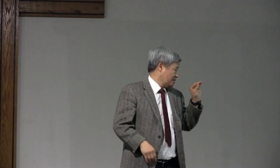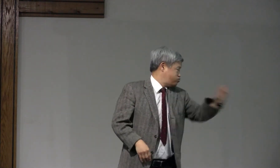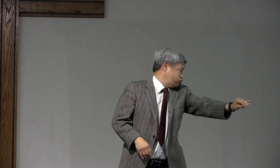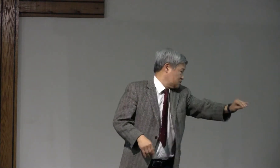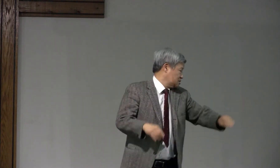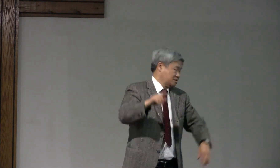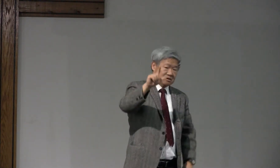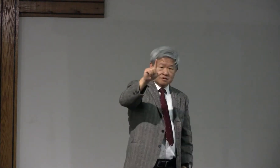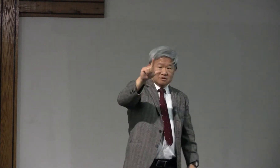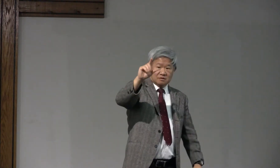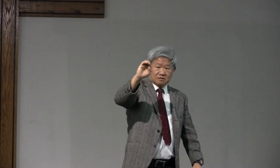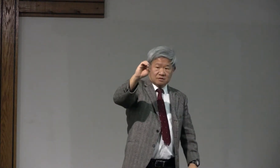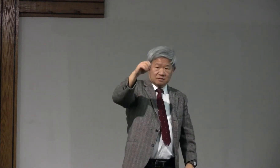And the consequence was that